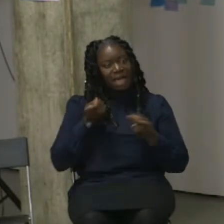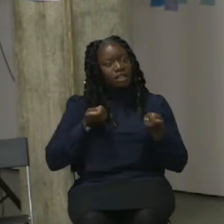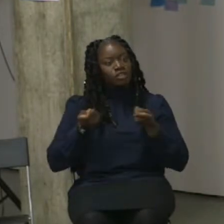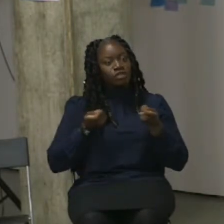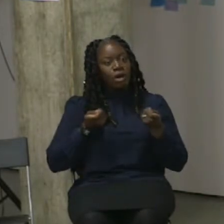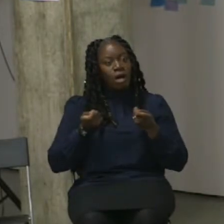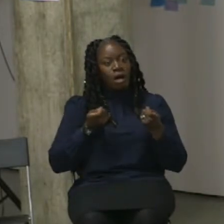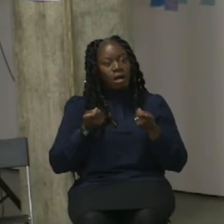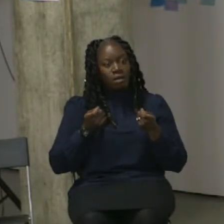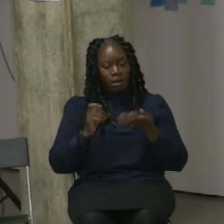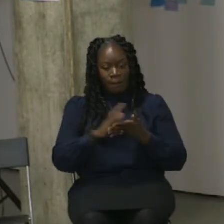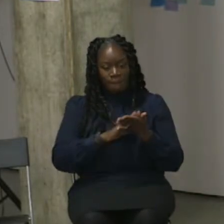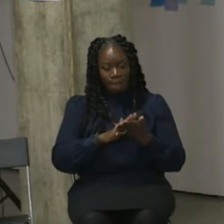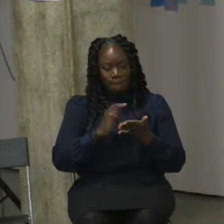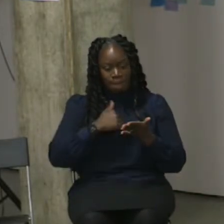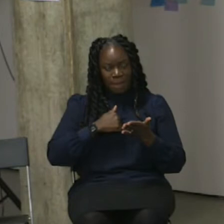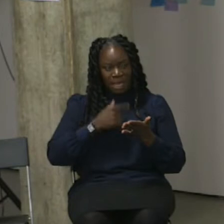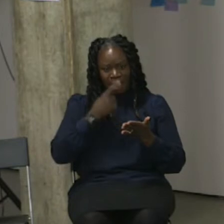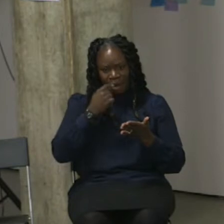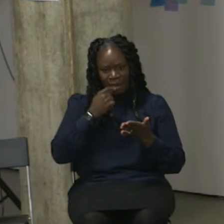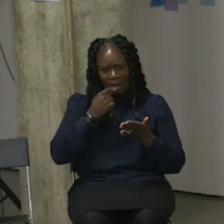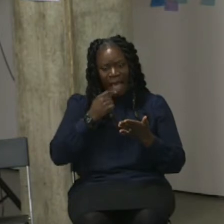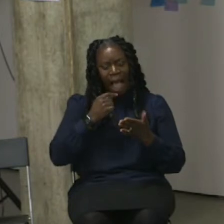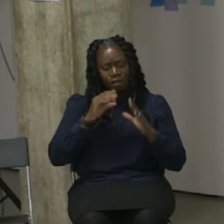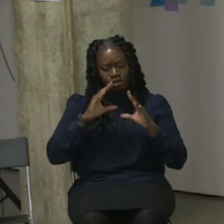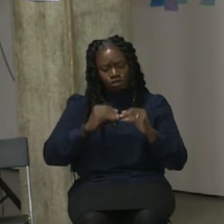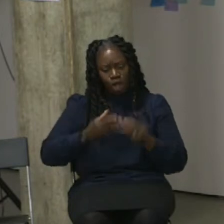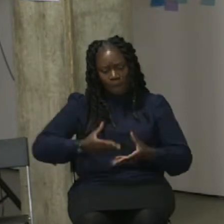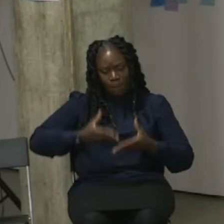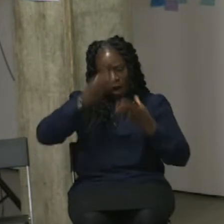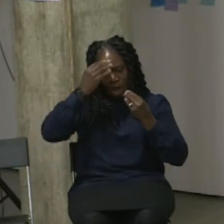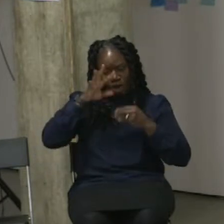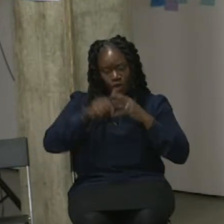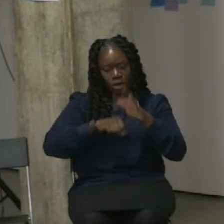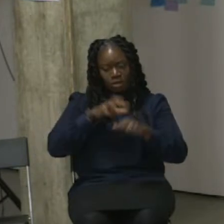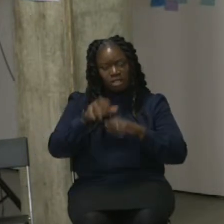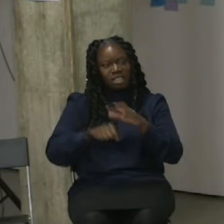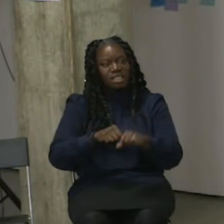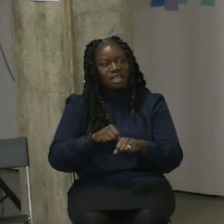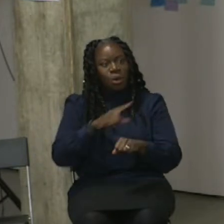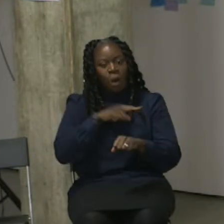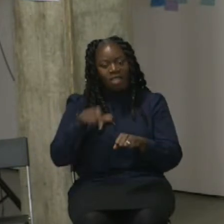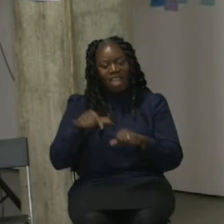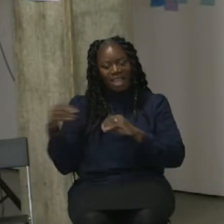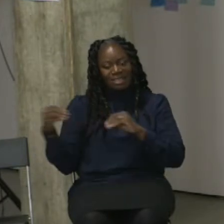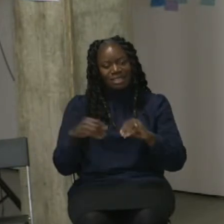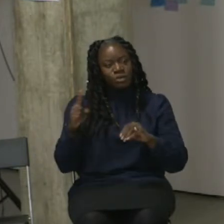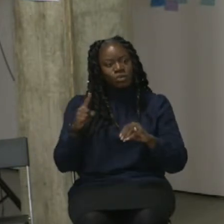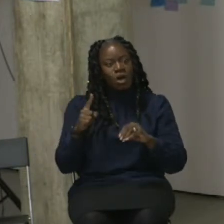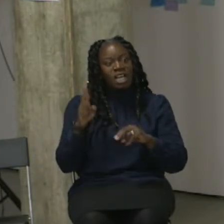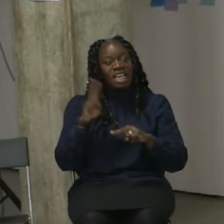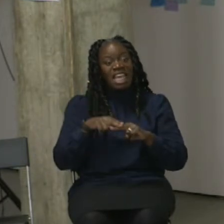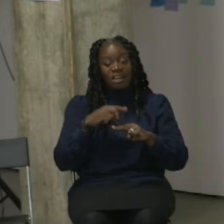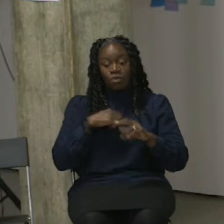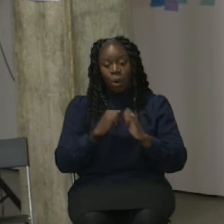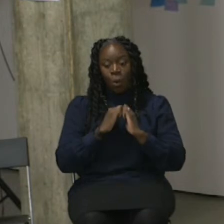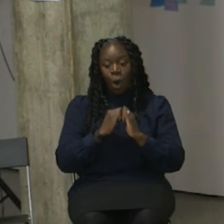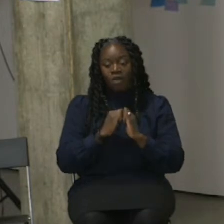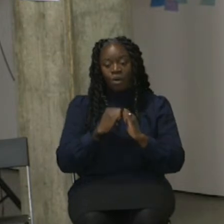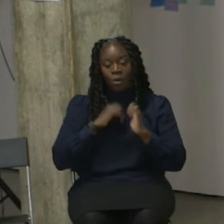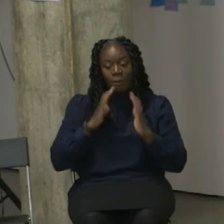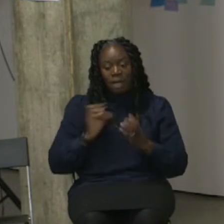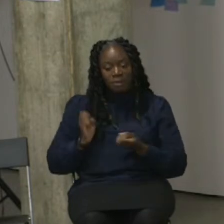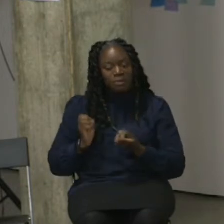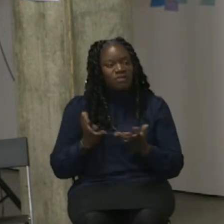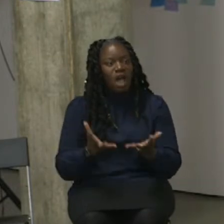to unlearn the colonialist viewpoint that we are only worthy if we are providing. Our worth is inherent. It